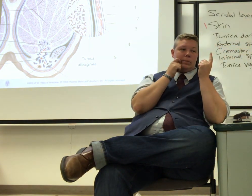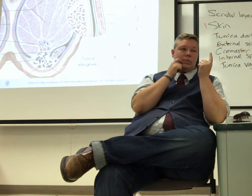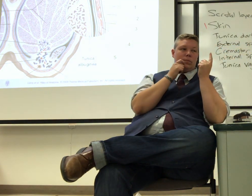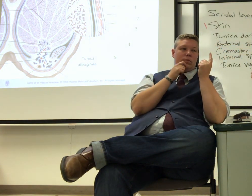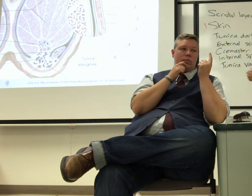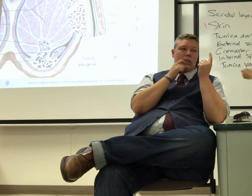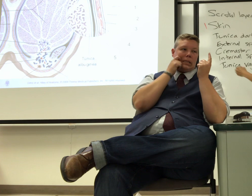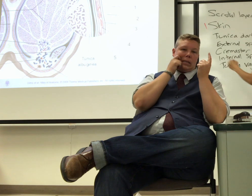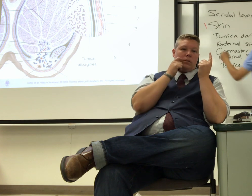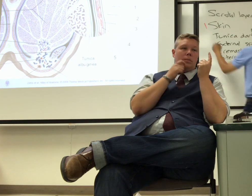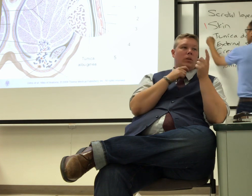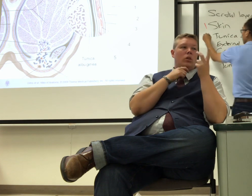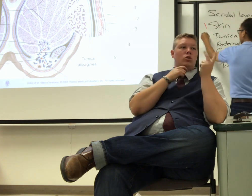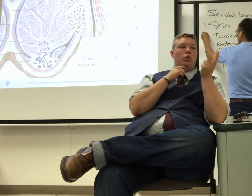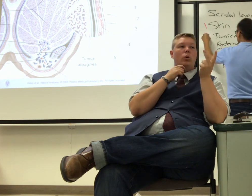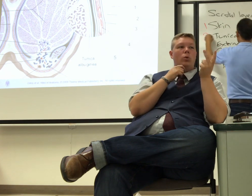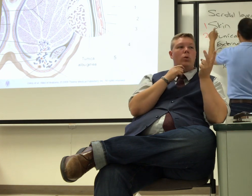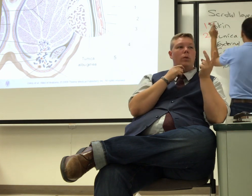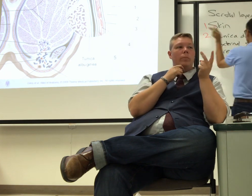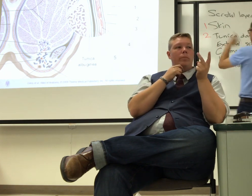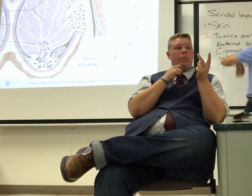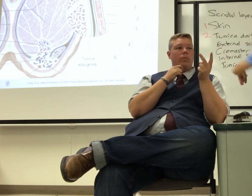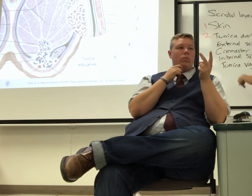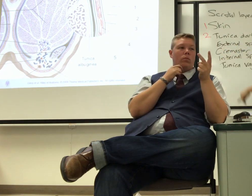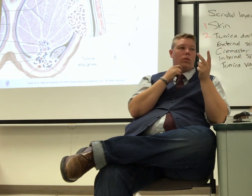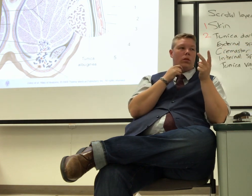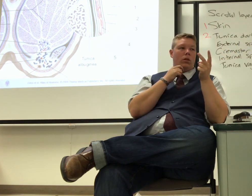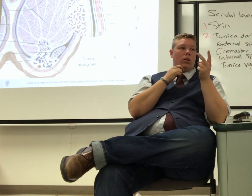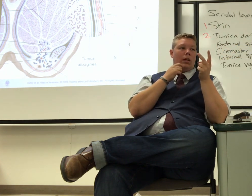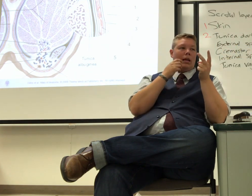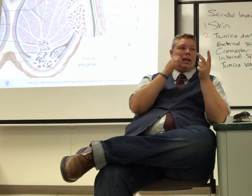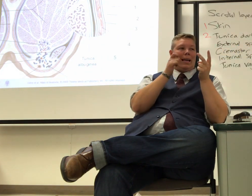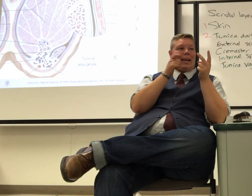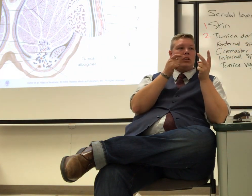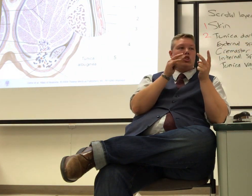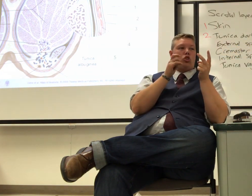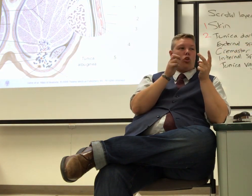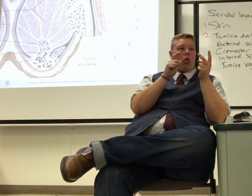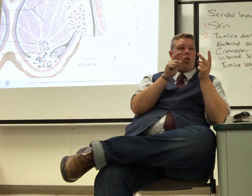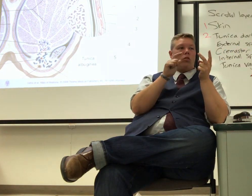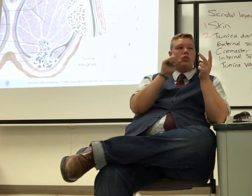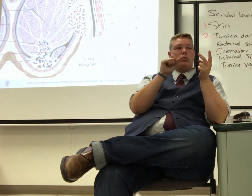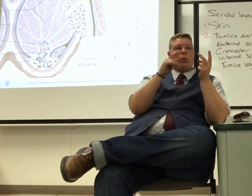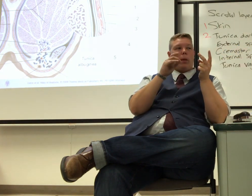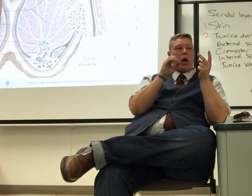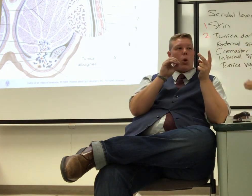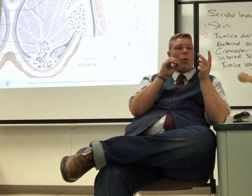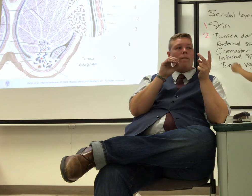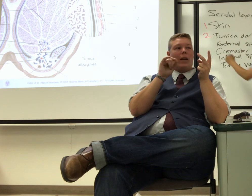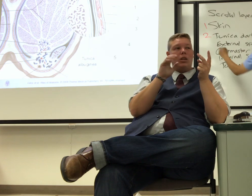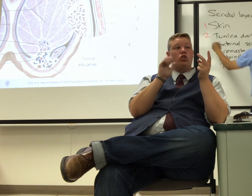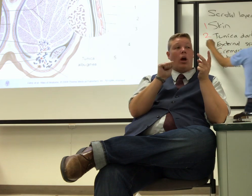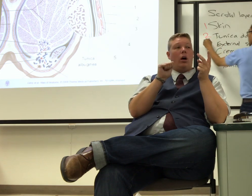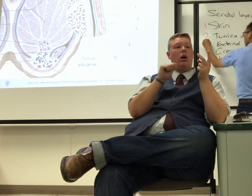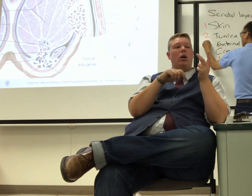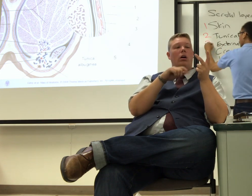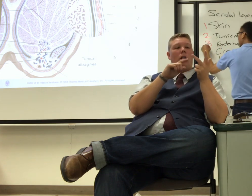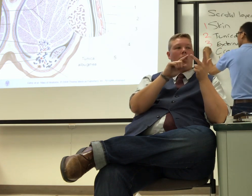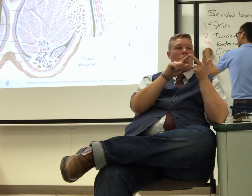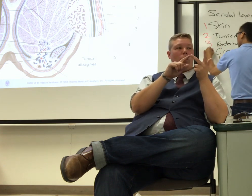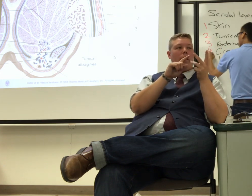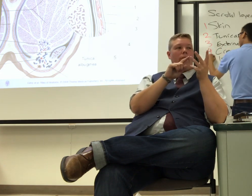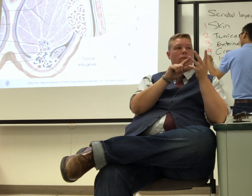So it just goes in order. 2, an external spermatic fascia, 3, 4, 5.